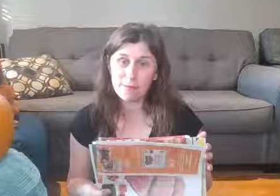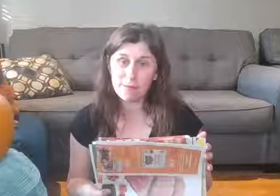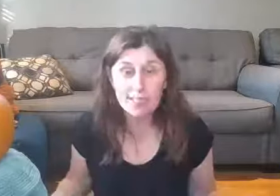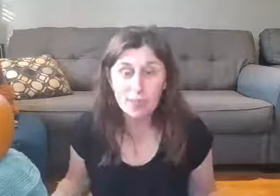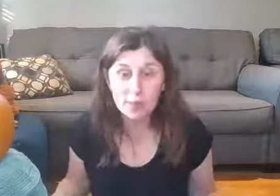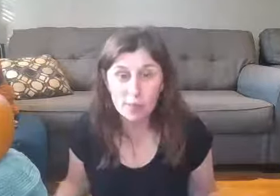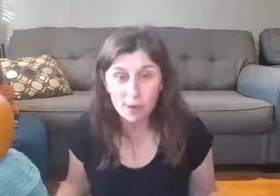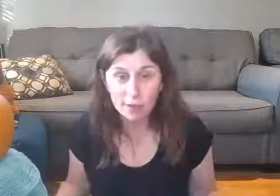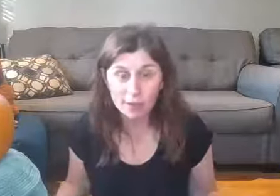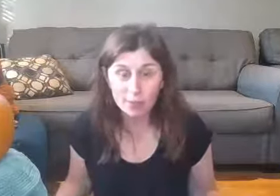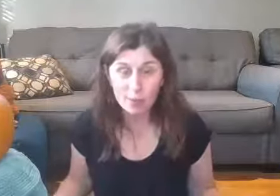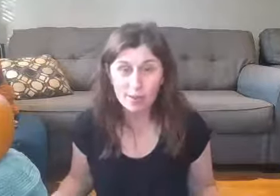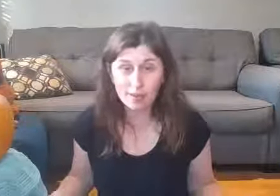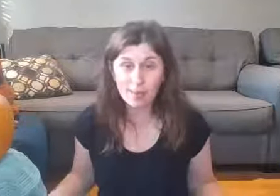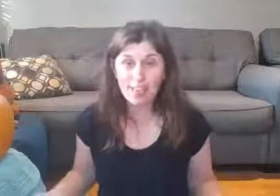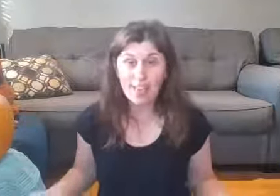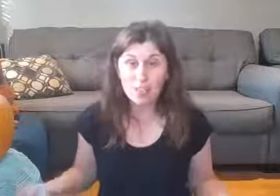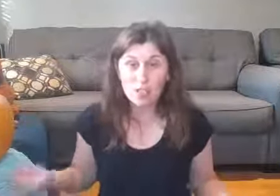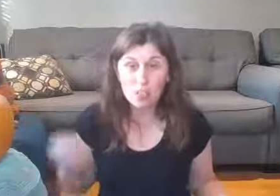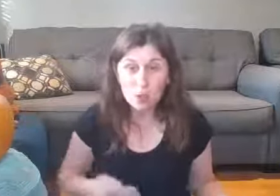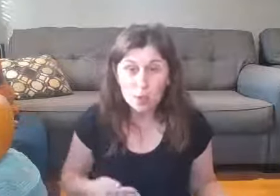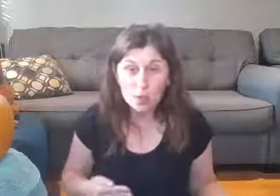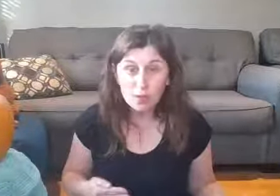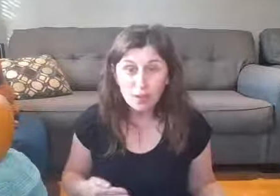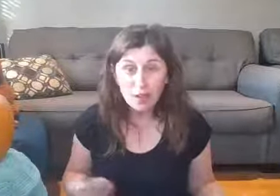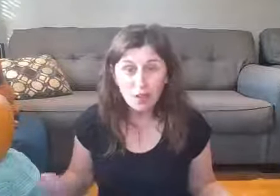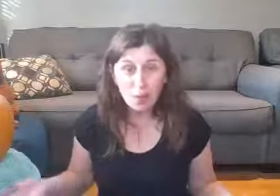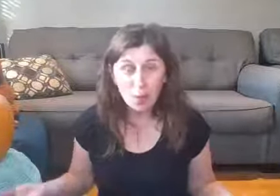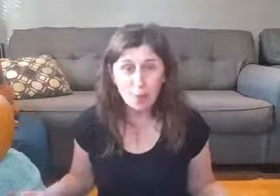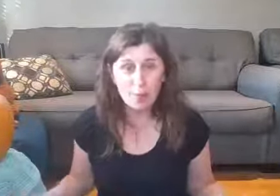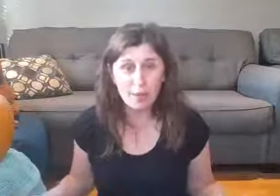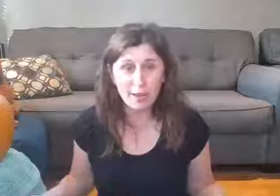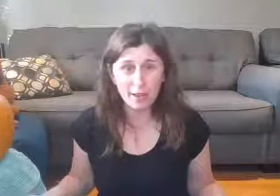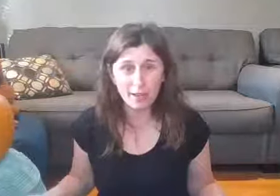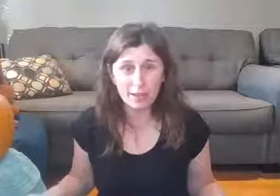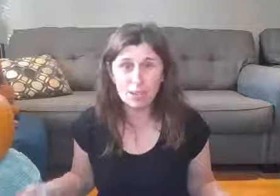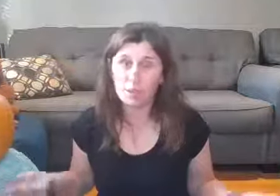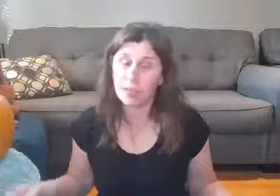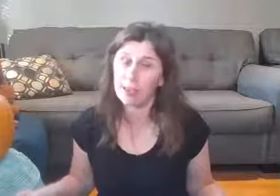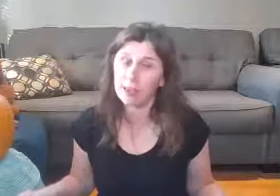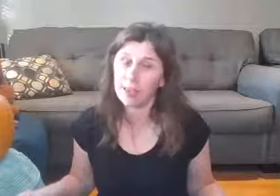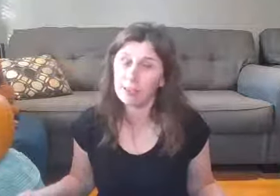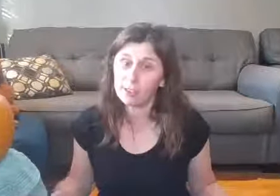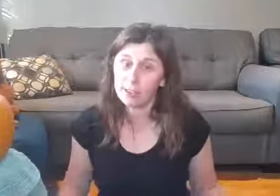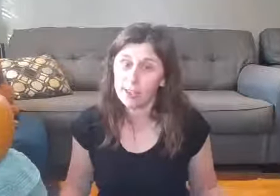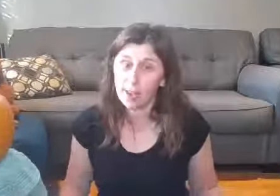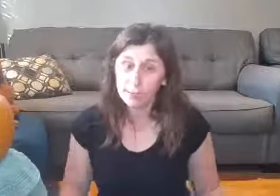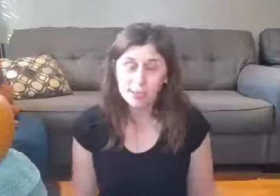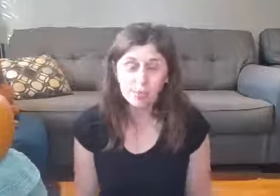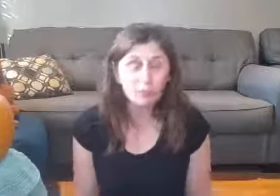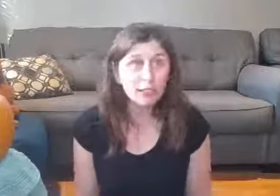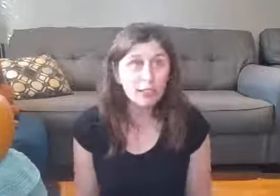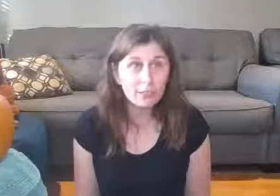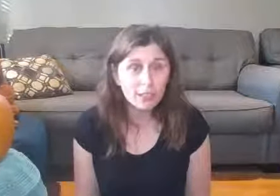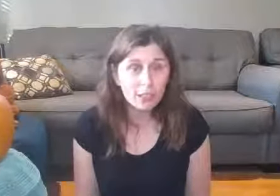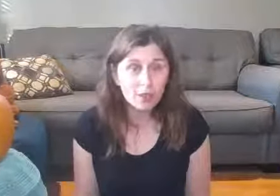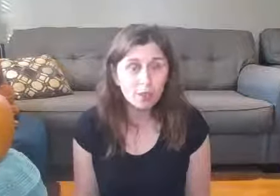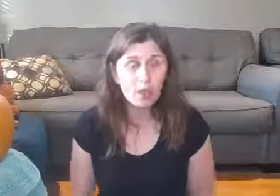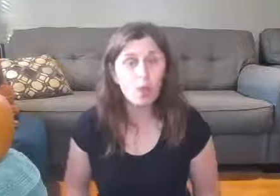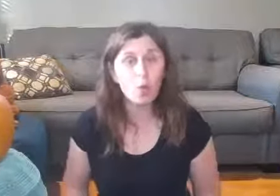of. See you in the parks this week, and soon October will be here. So the Keon calendar is going to get updated really, really soon with